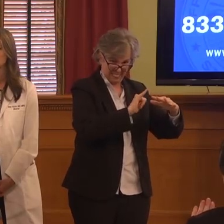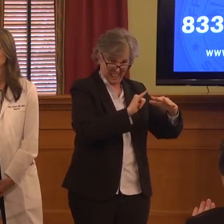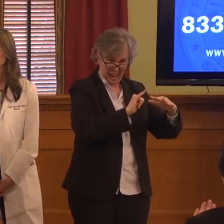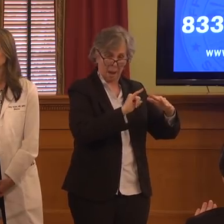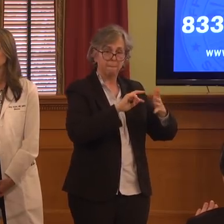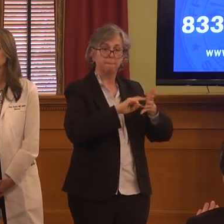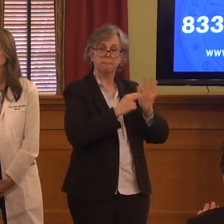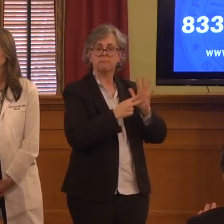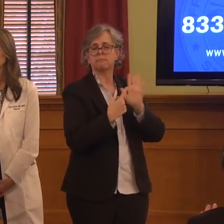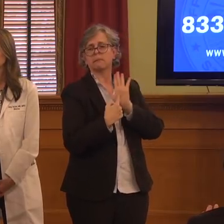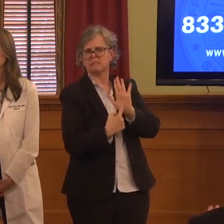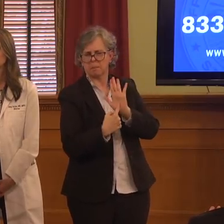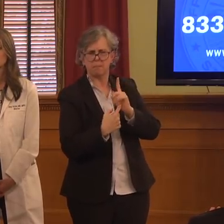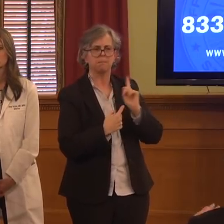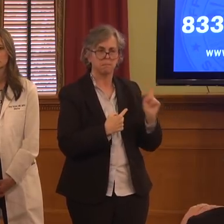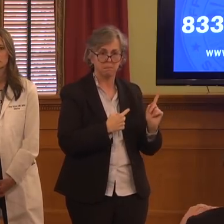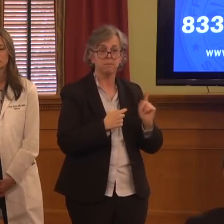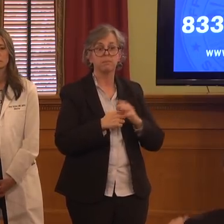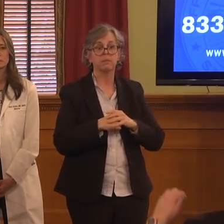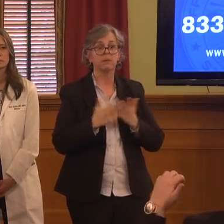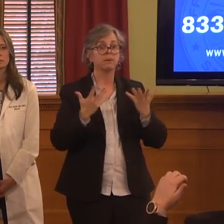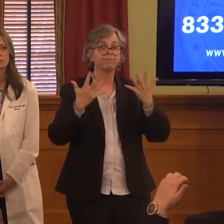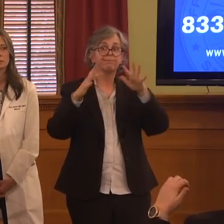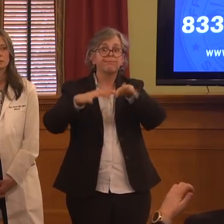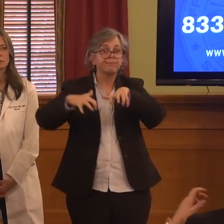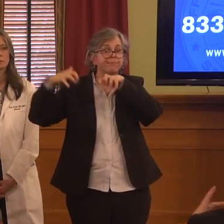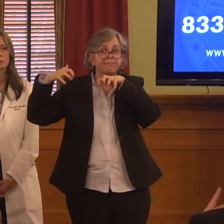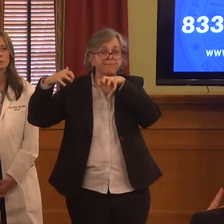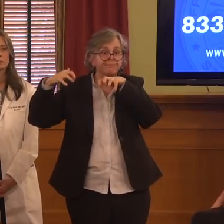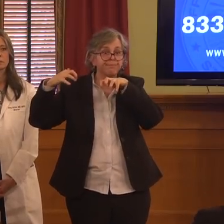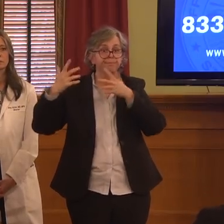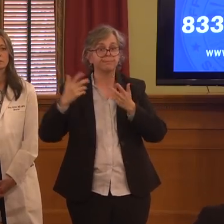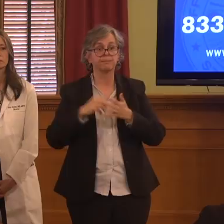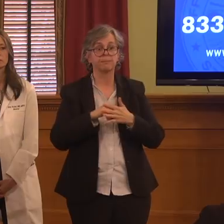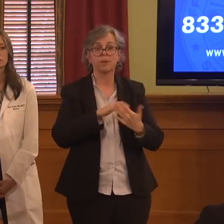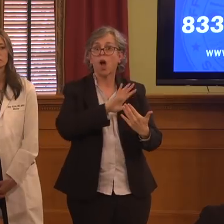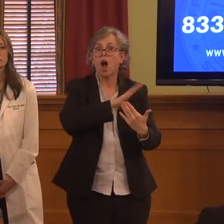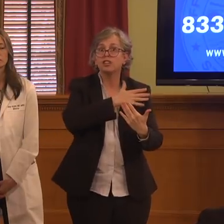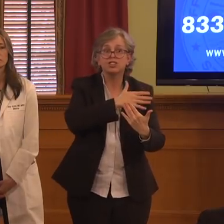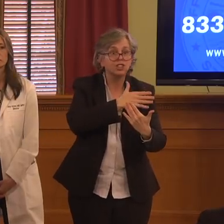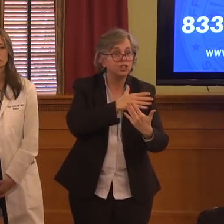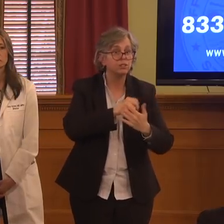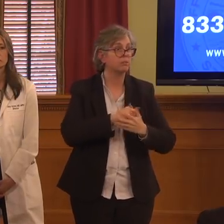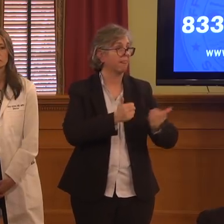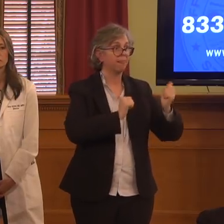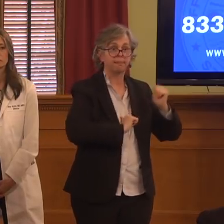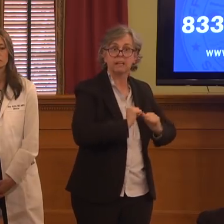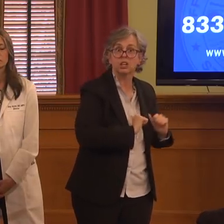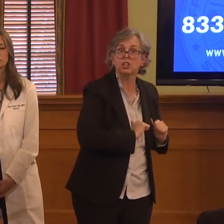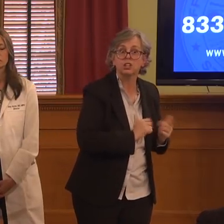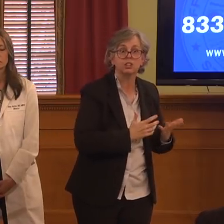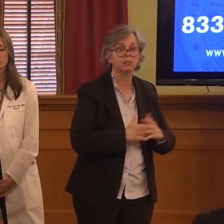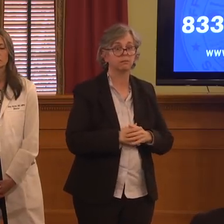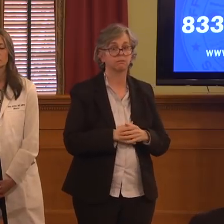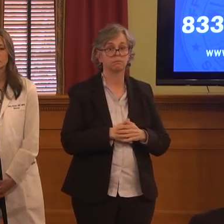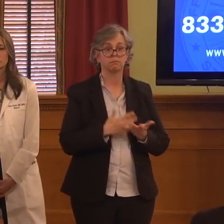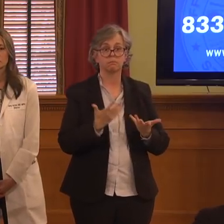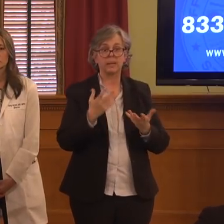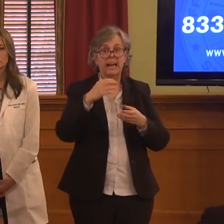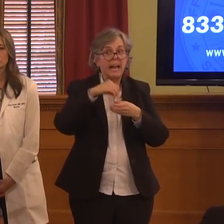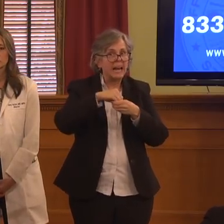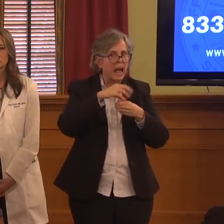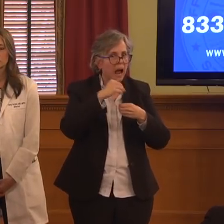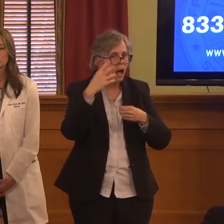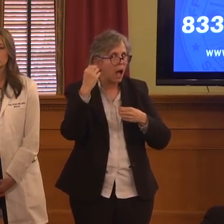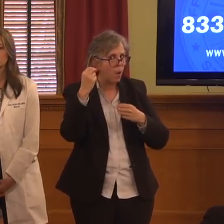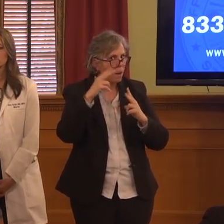an arena, a large conference room, meeting hall, theater, or any other confined indoor or outdoor space. This would certainly also